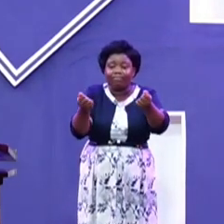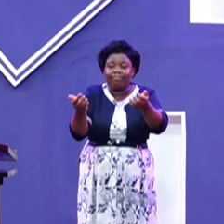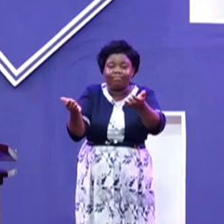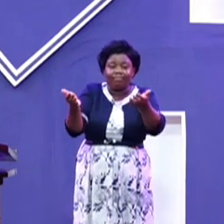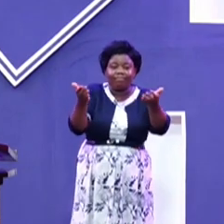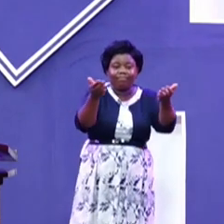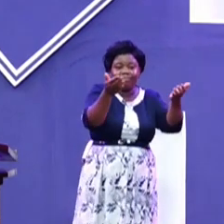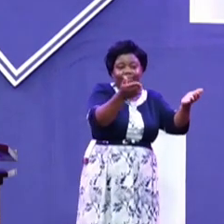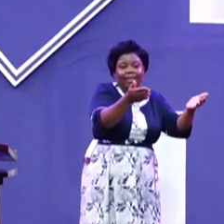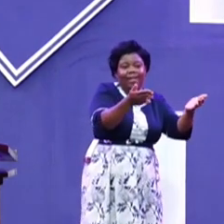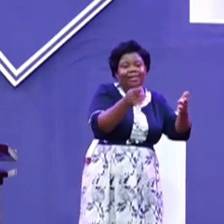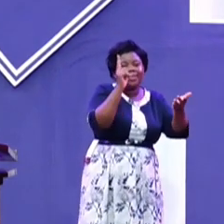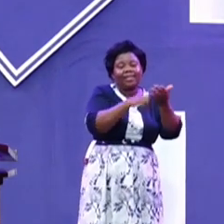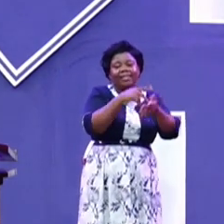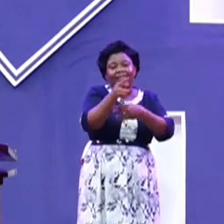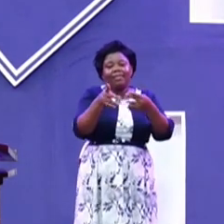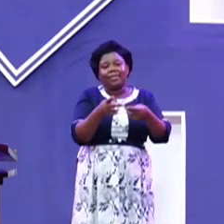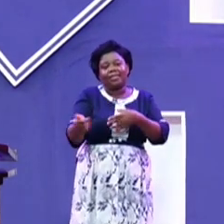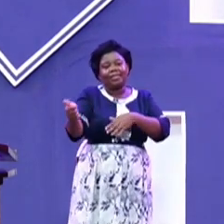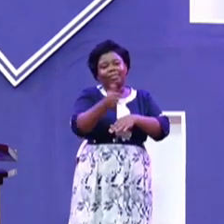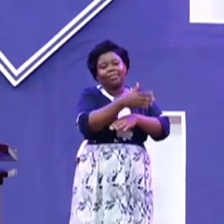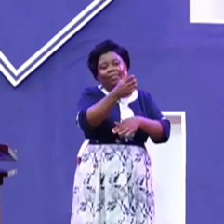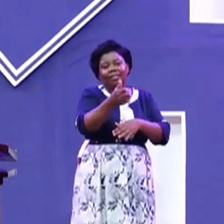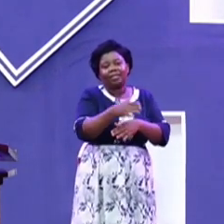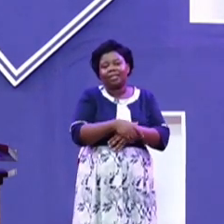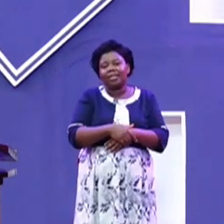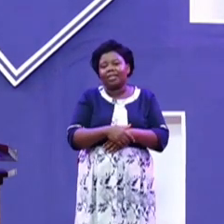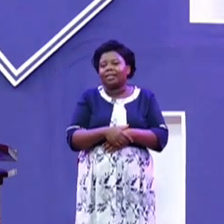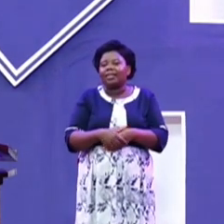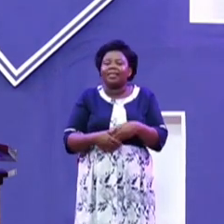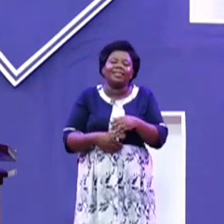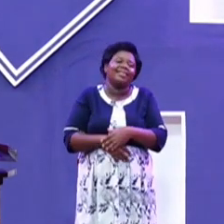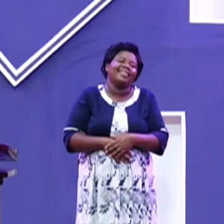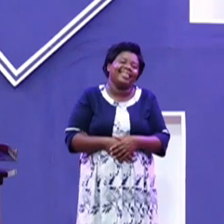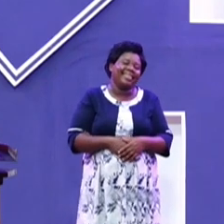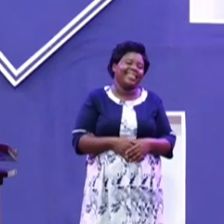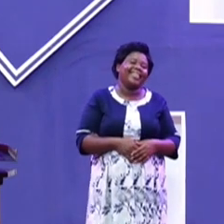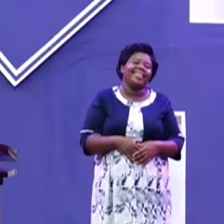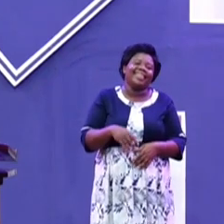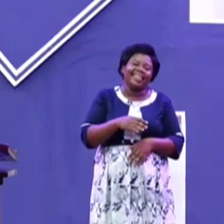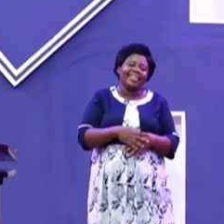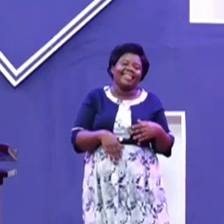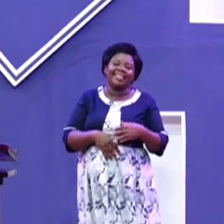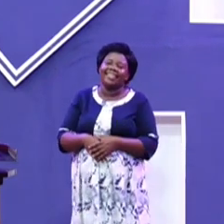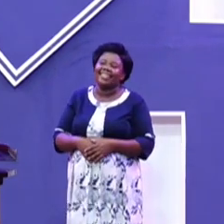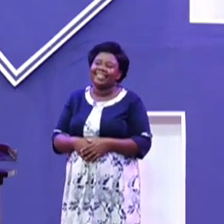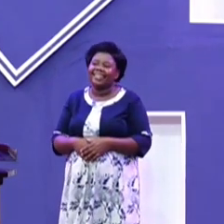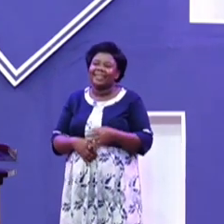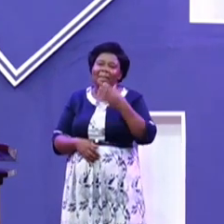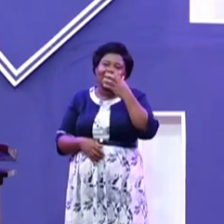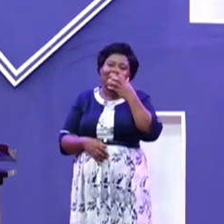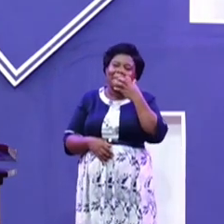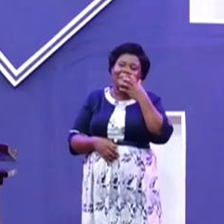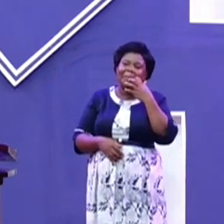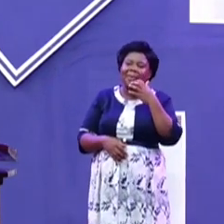Kalete tujja kufuna ekifo tukola ki? Tukati. Toka yingiza muyeka lukajja kutyangalanya. Akati olusi